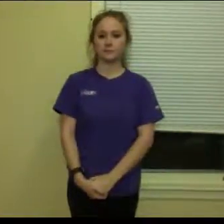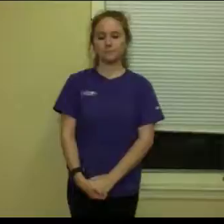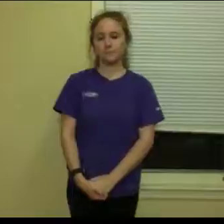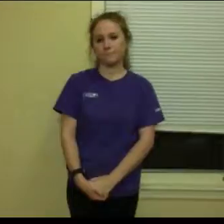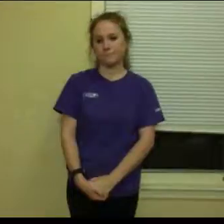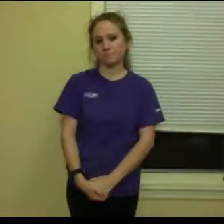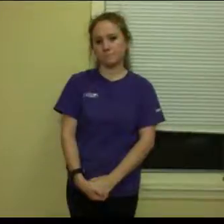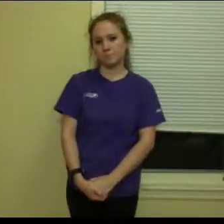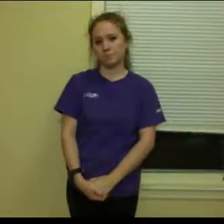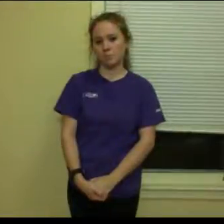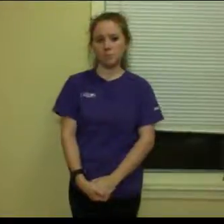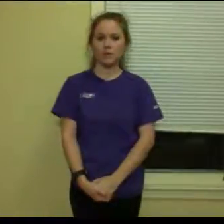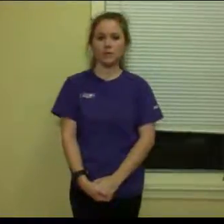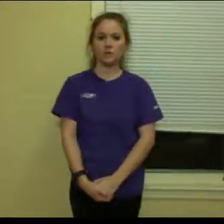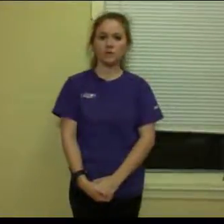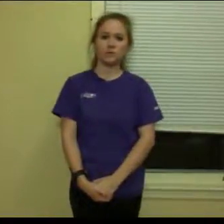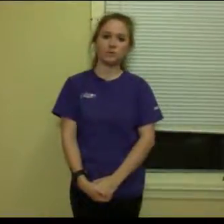the news also needs to be analyzed.